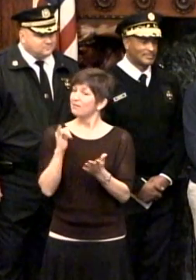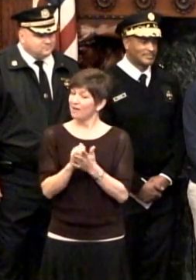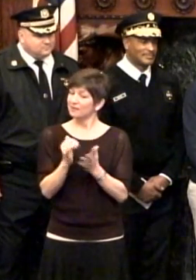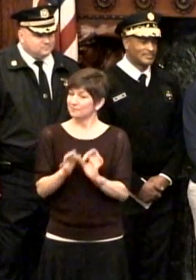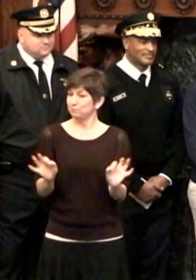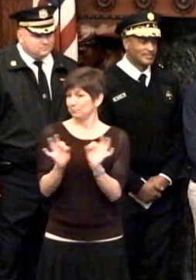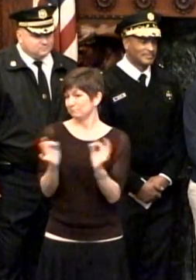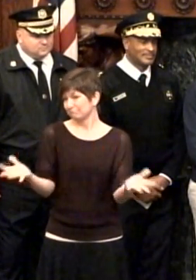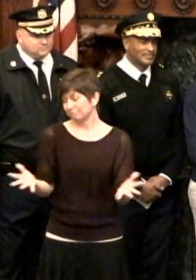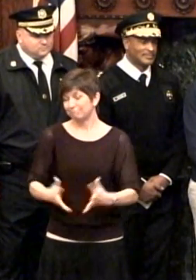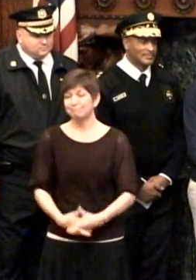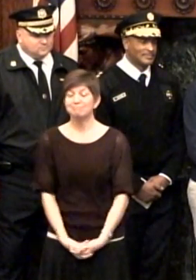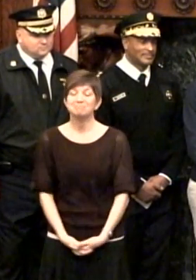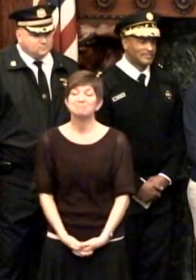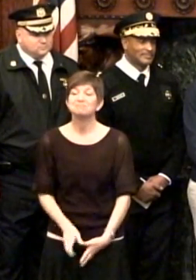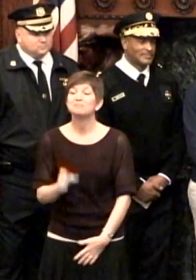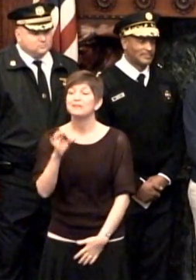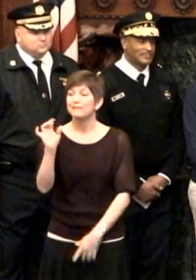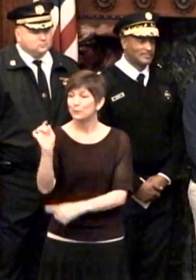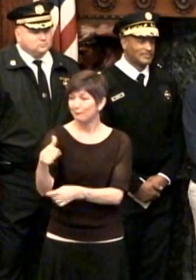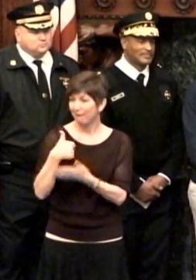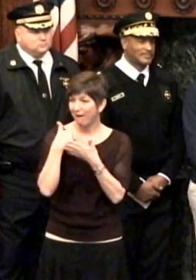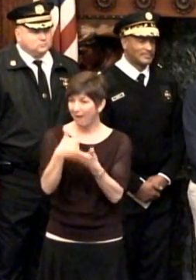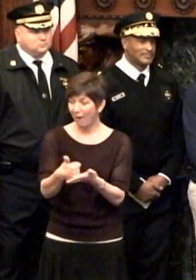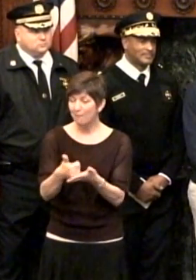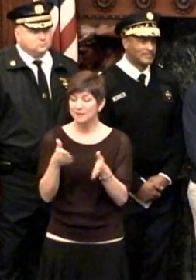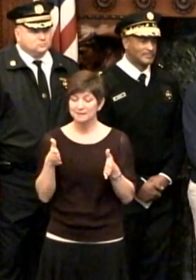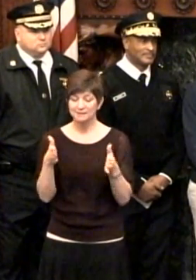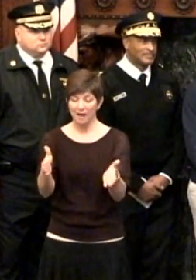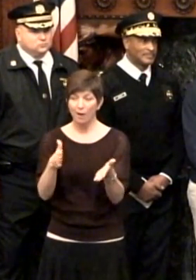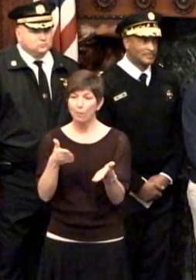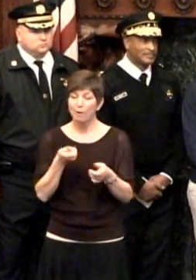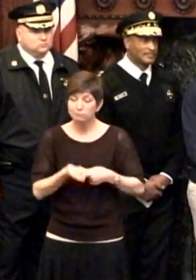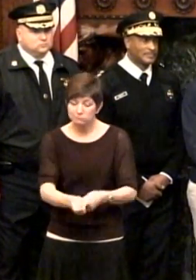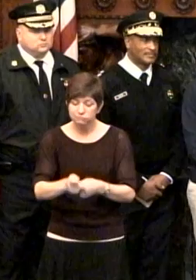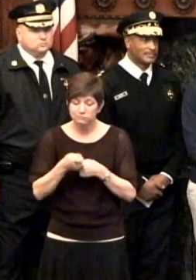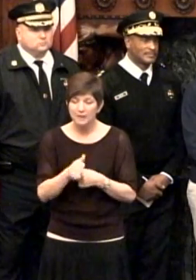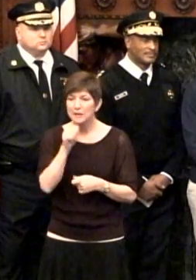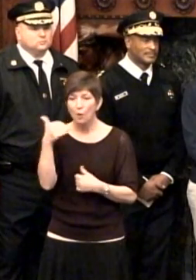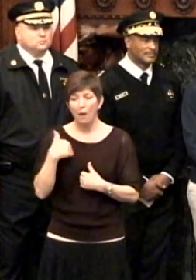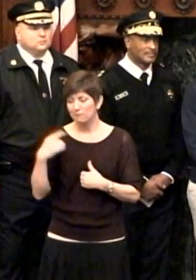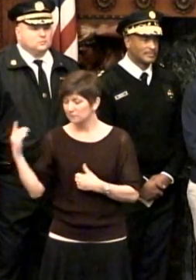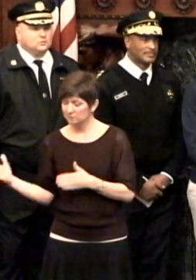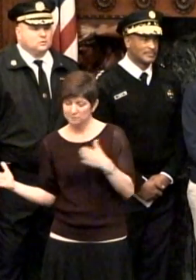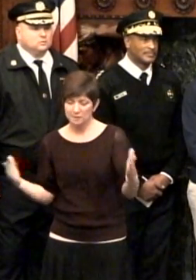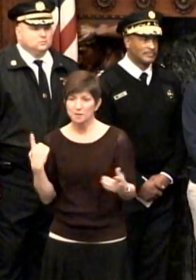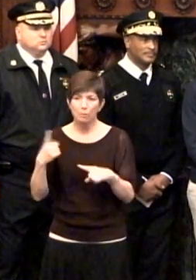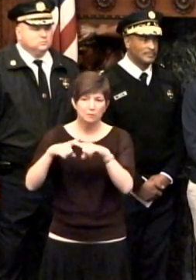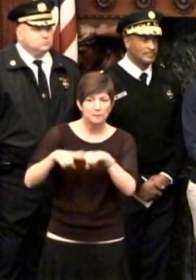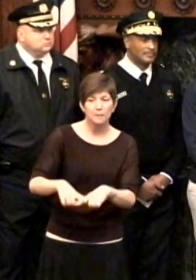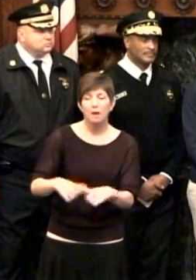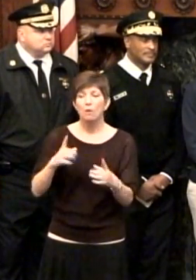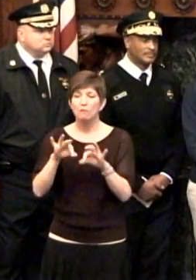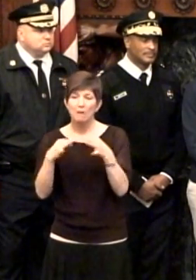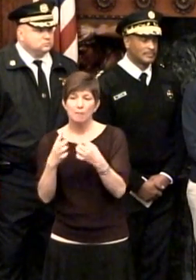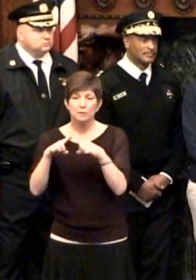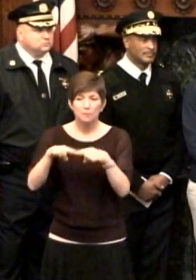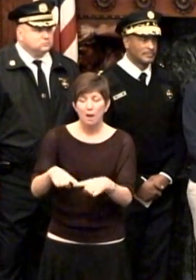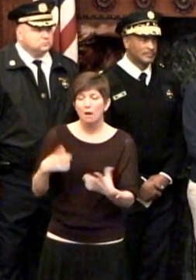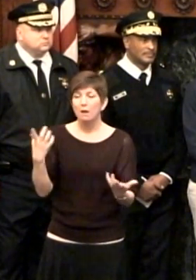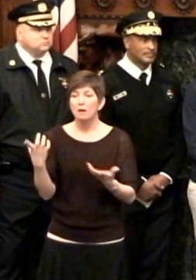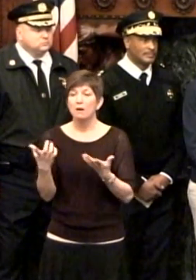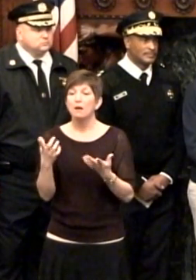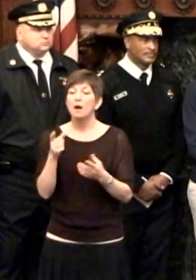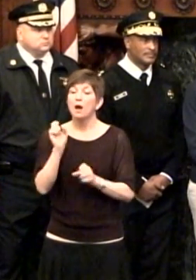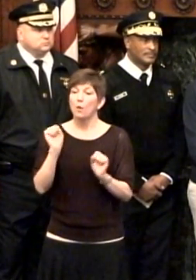thing. If you need help clearing your sidewalk and you don't have a neighbor or family member who you can reach out to, one of the